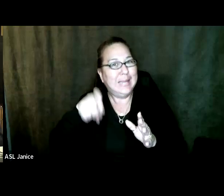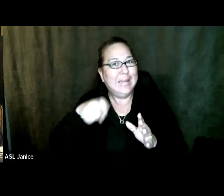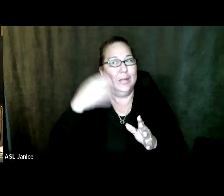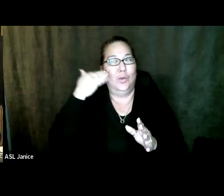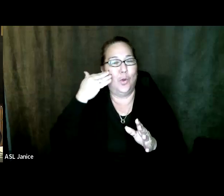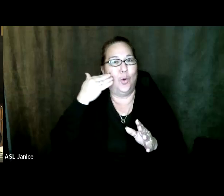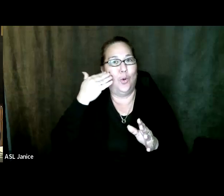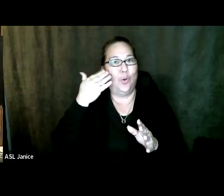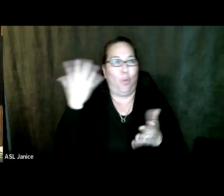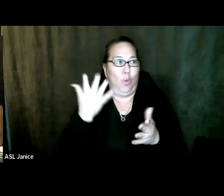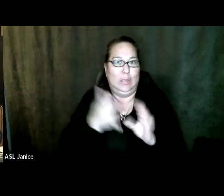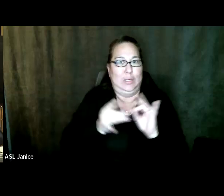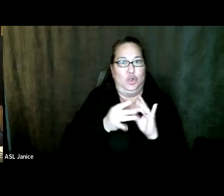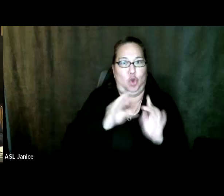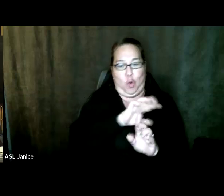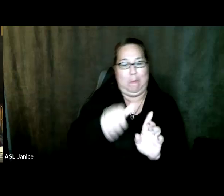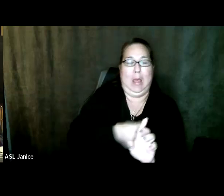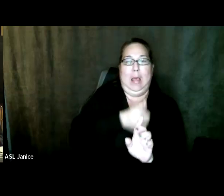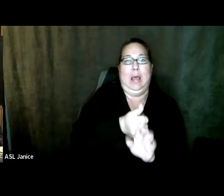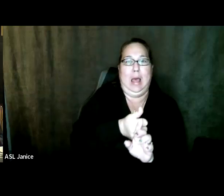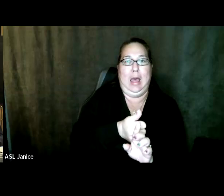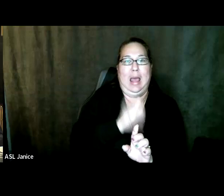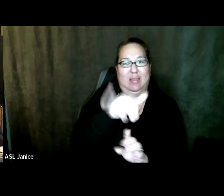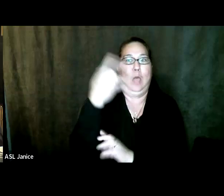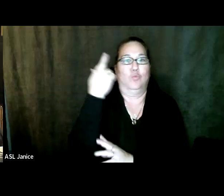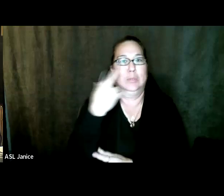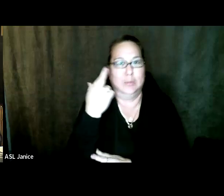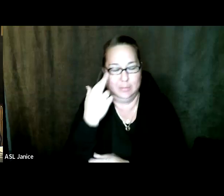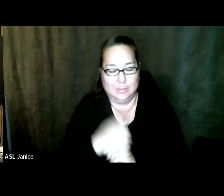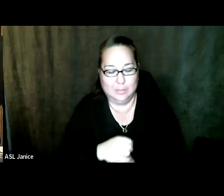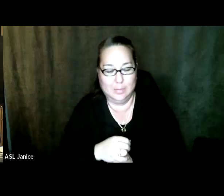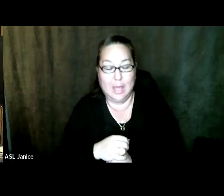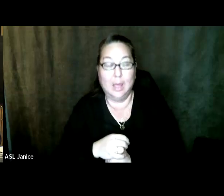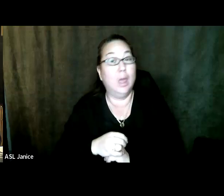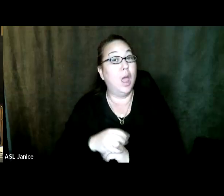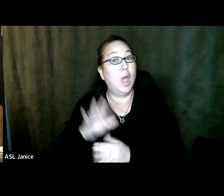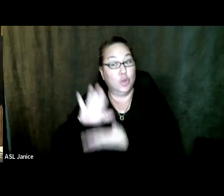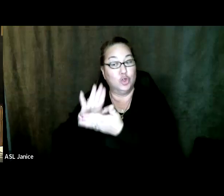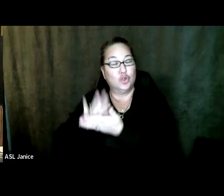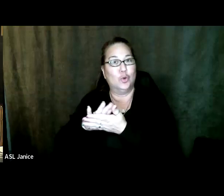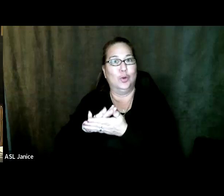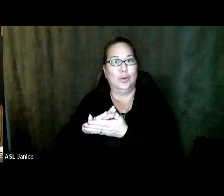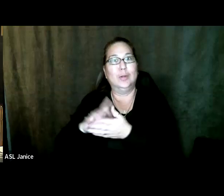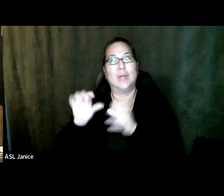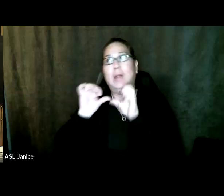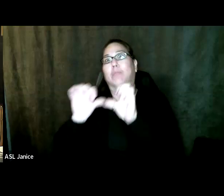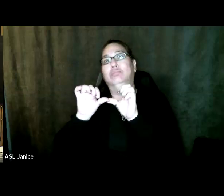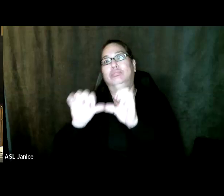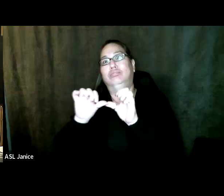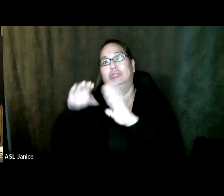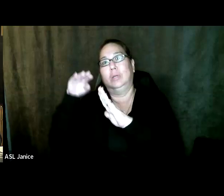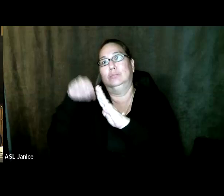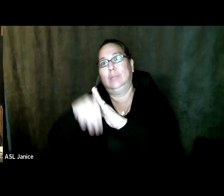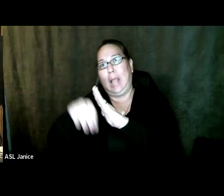understand. However, the schools that have multiple years of decline, there becomes a point at which there's a story being told